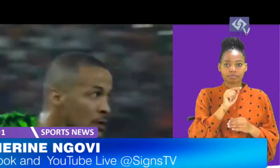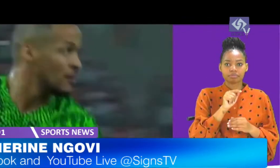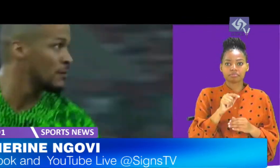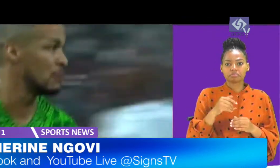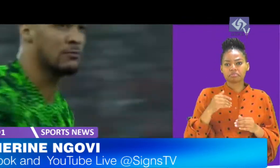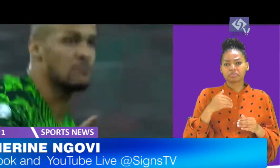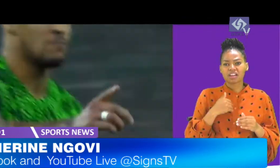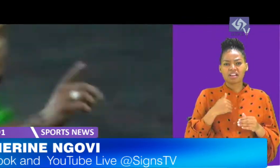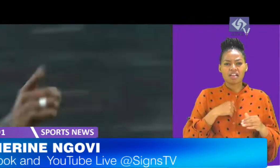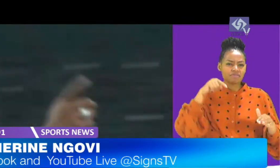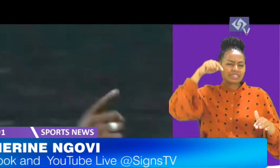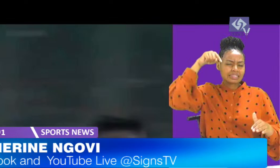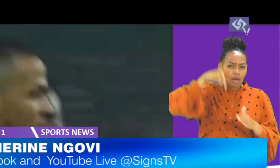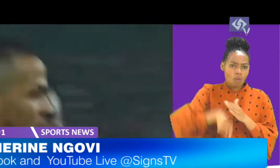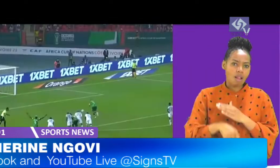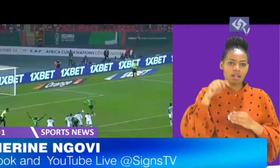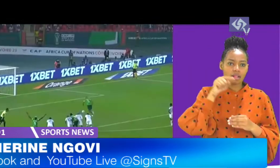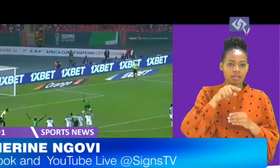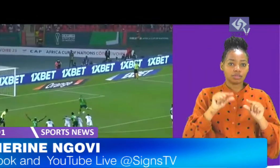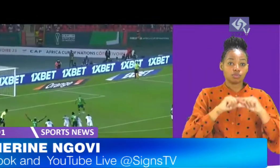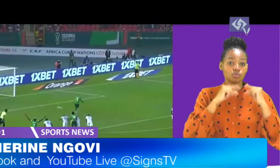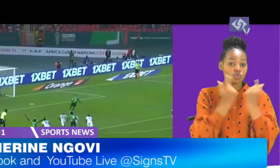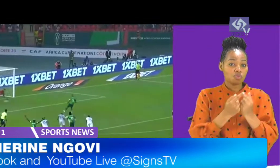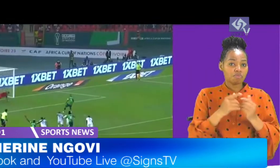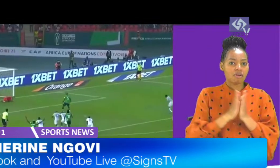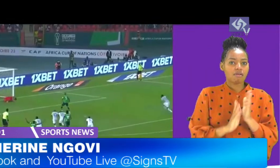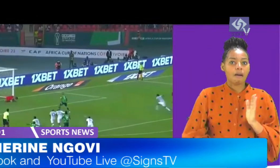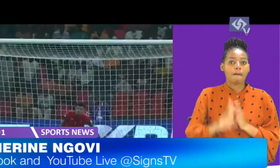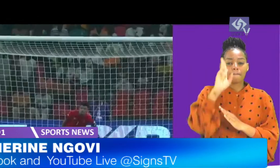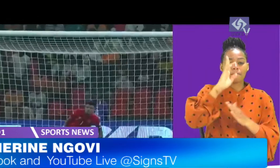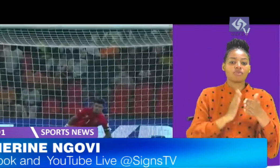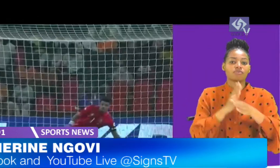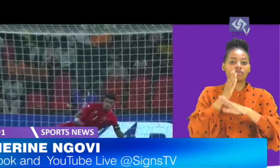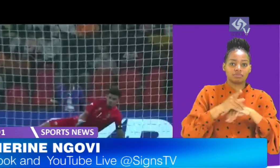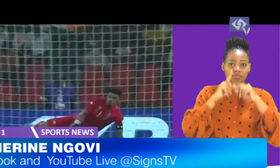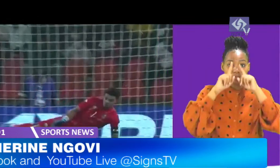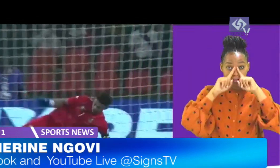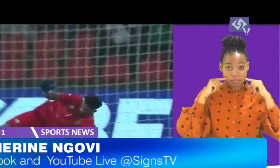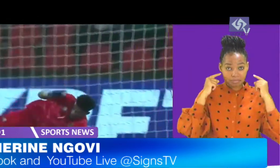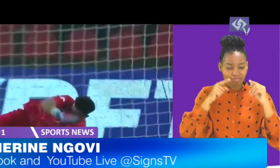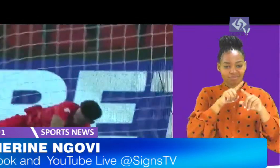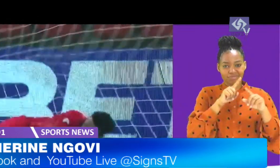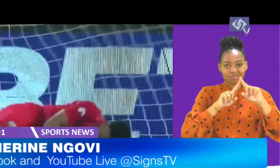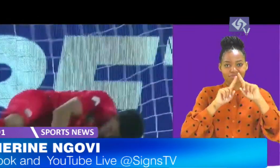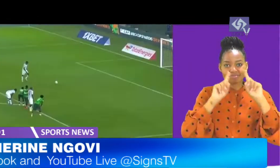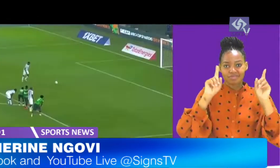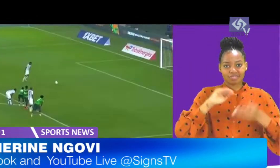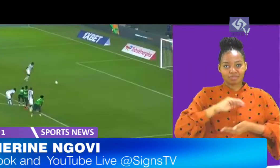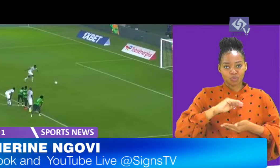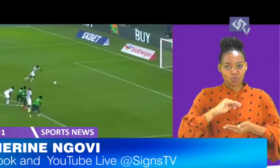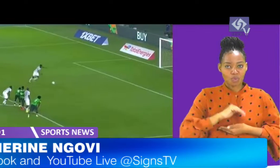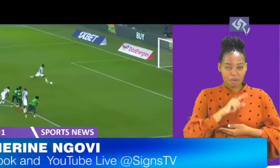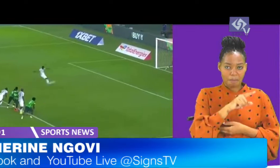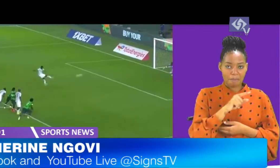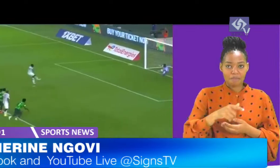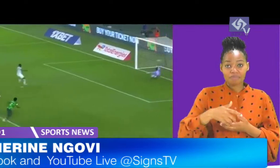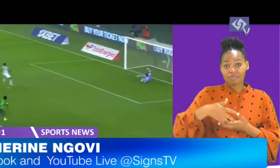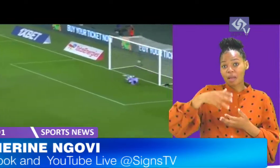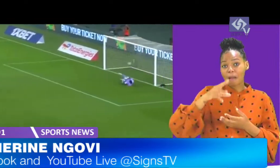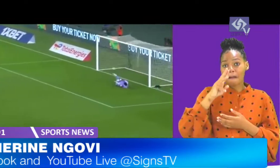The only goal came in the 65th minute when Heller's volleyball bounced down into the ground